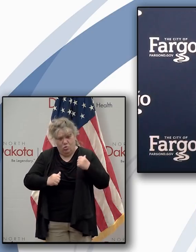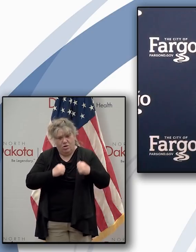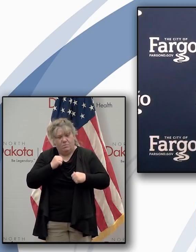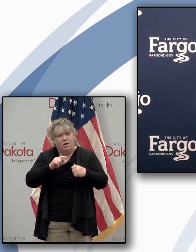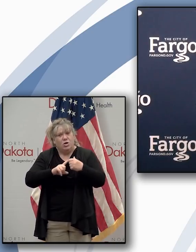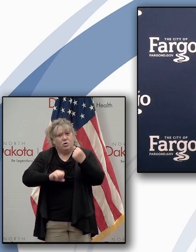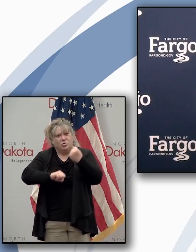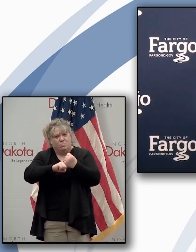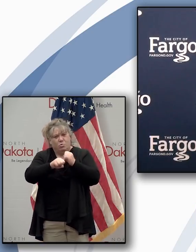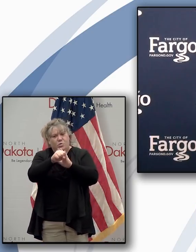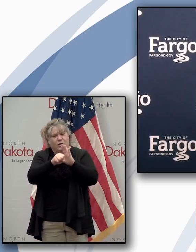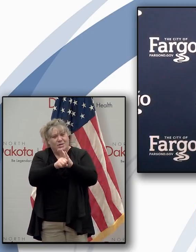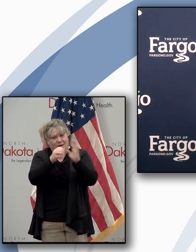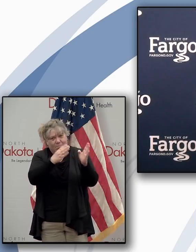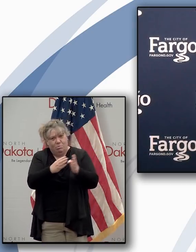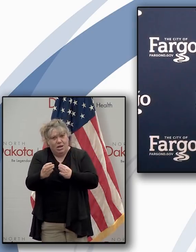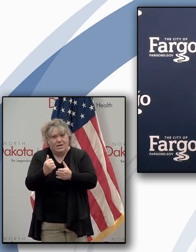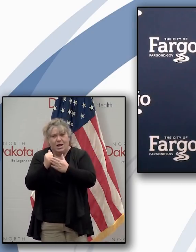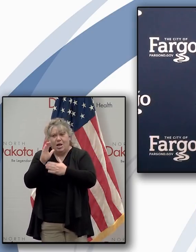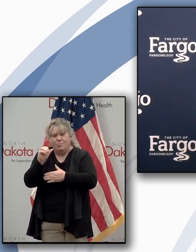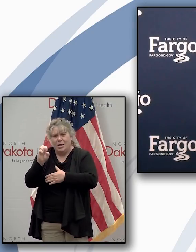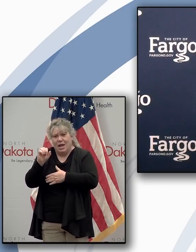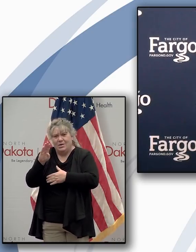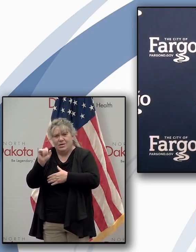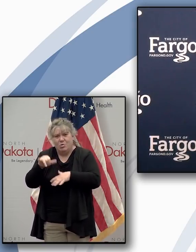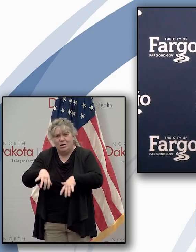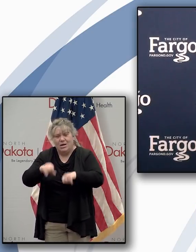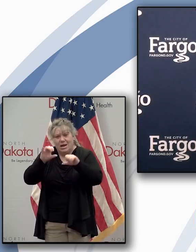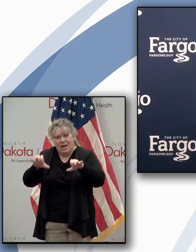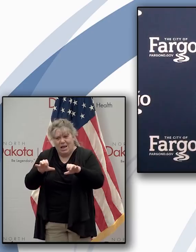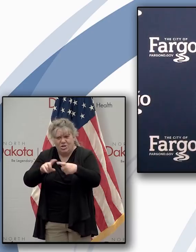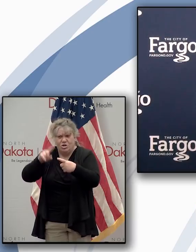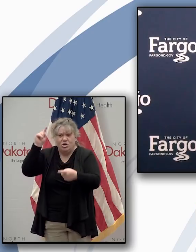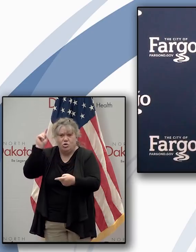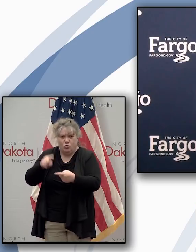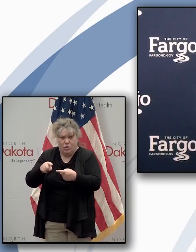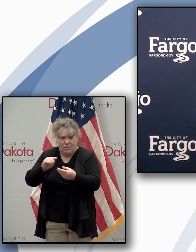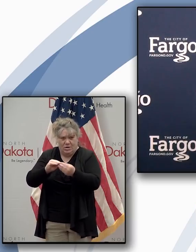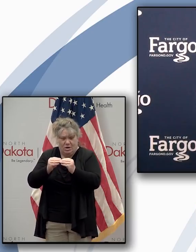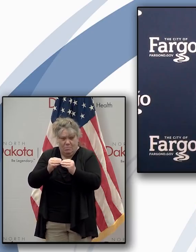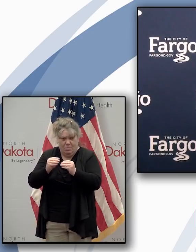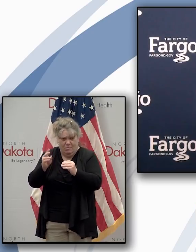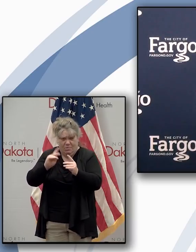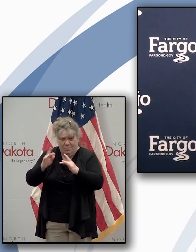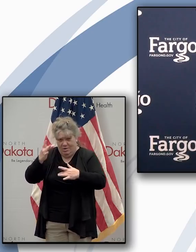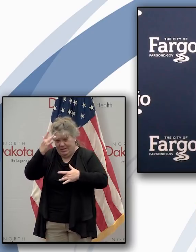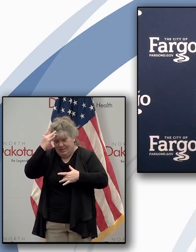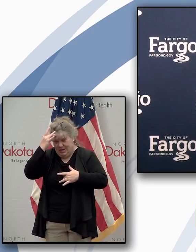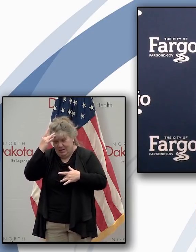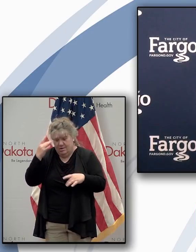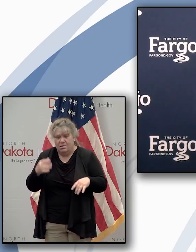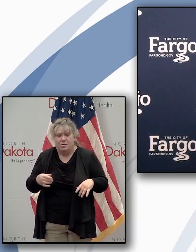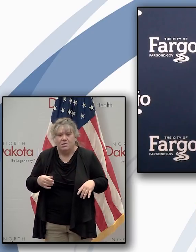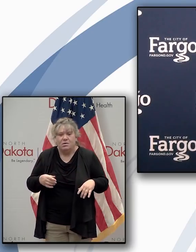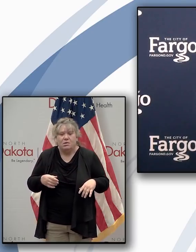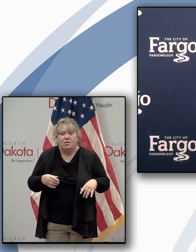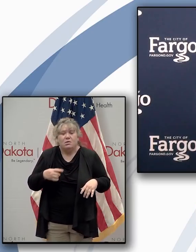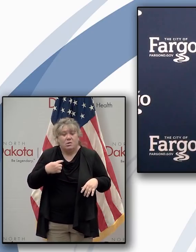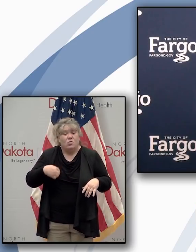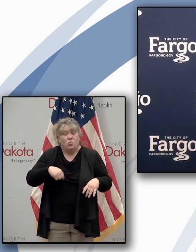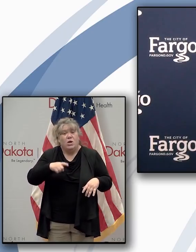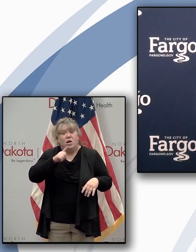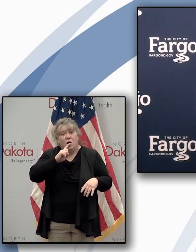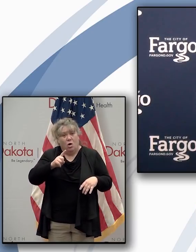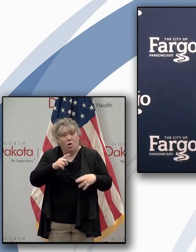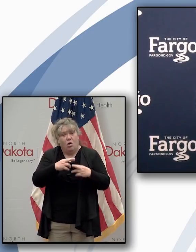support the state's overall plan to help Cass County take measures to decrease the number of positives. Some of the things I want to touch on. We are a